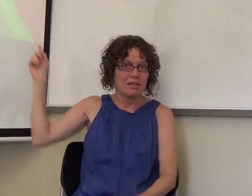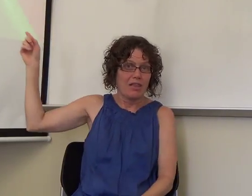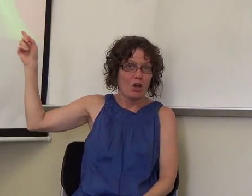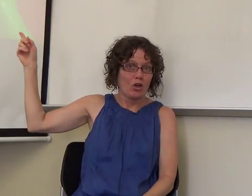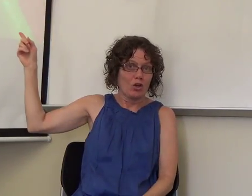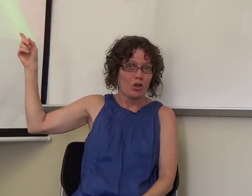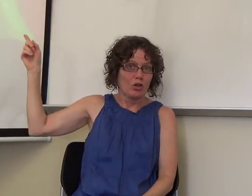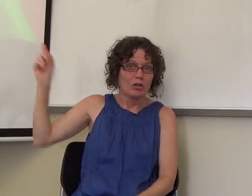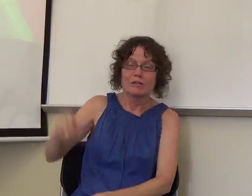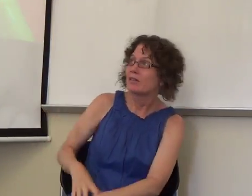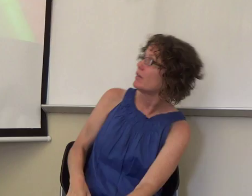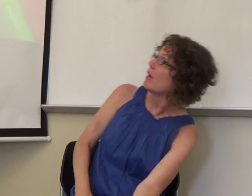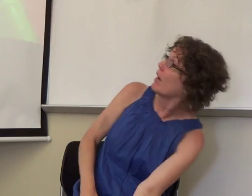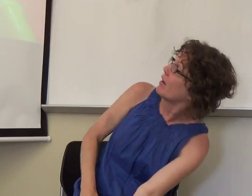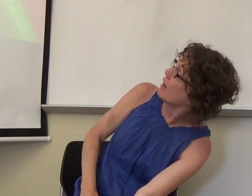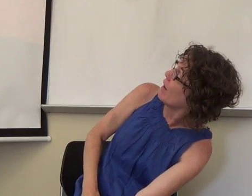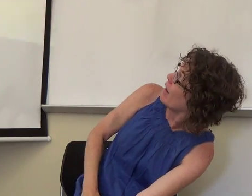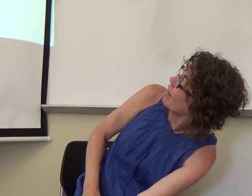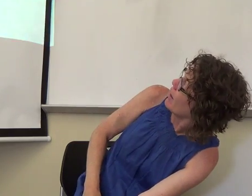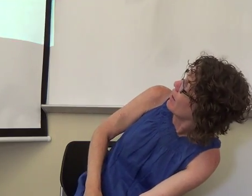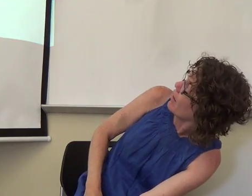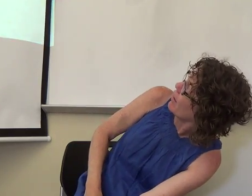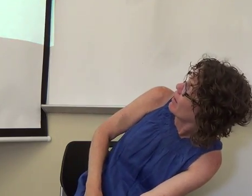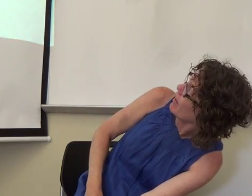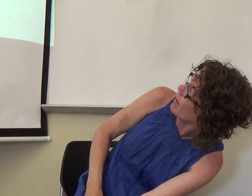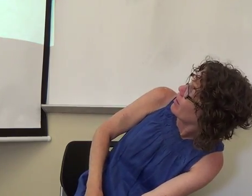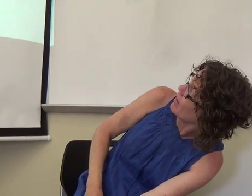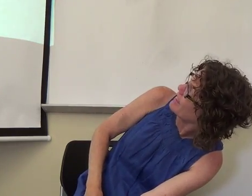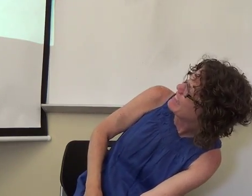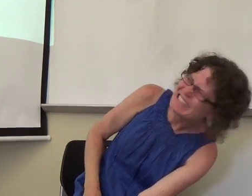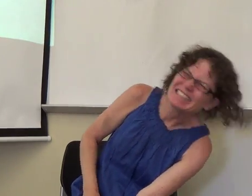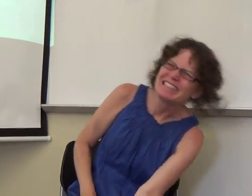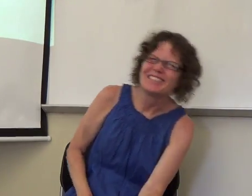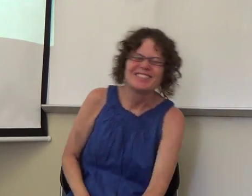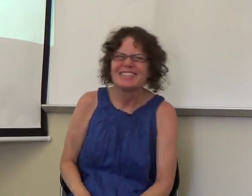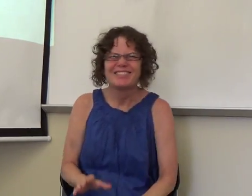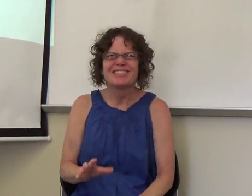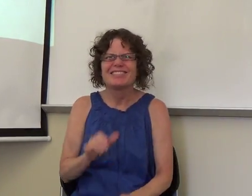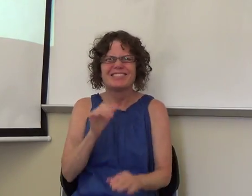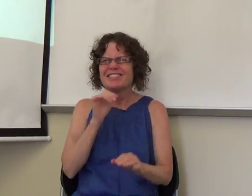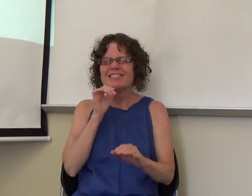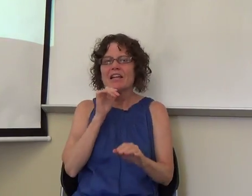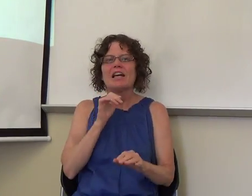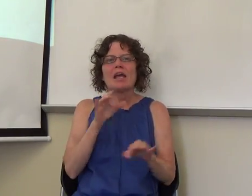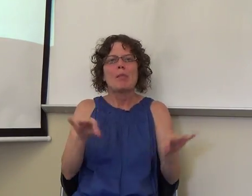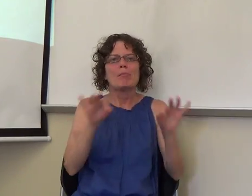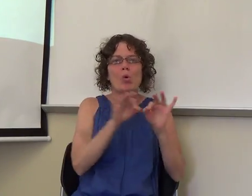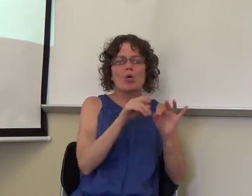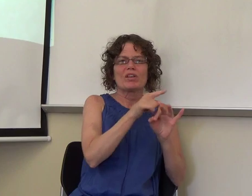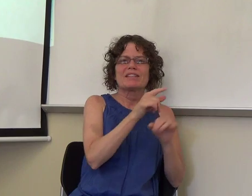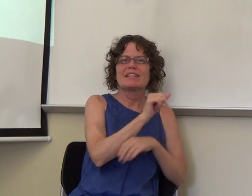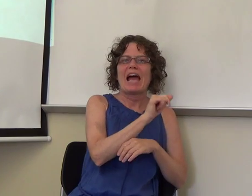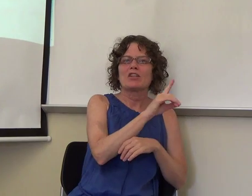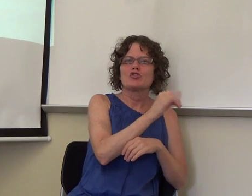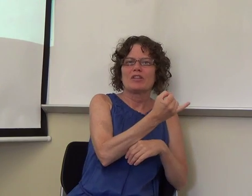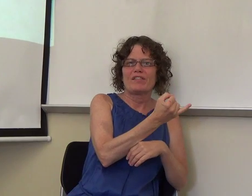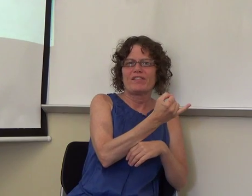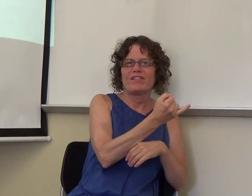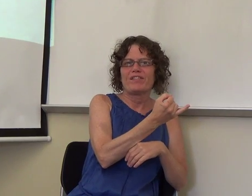yeah. Confer. No. Important is an adjective. Important means